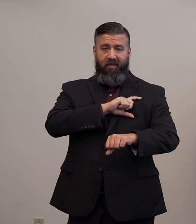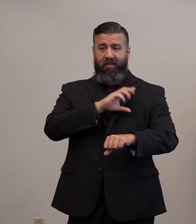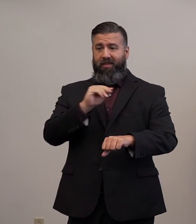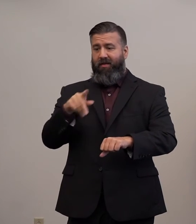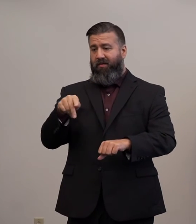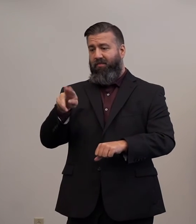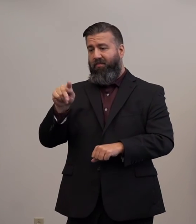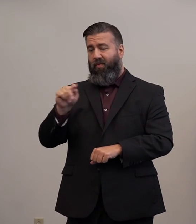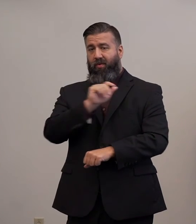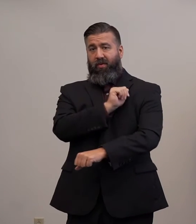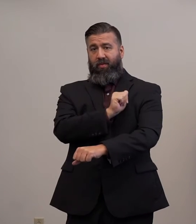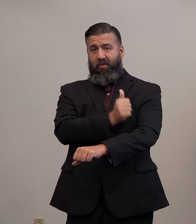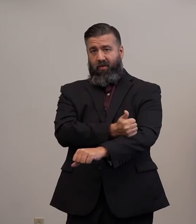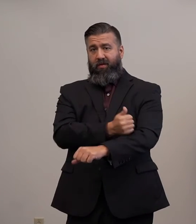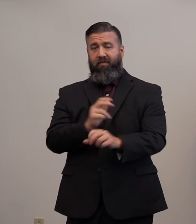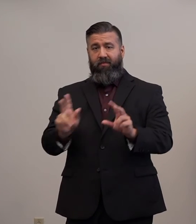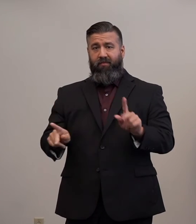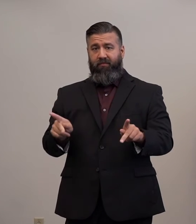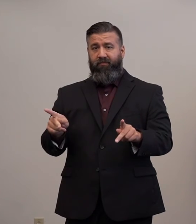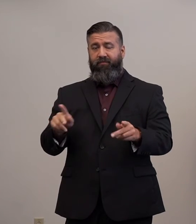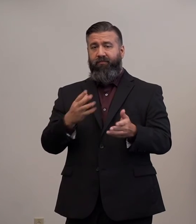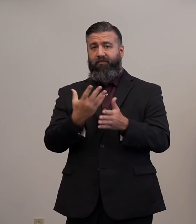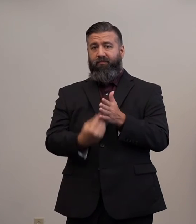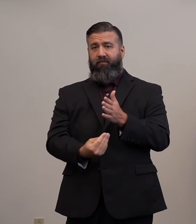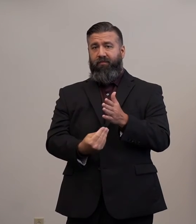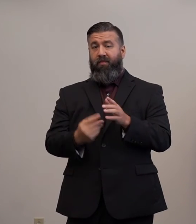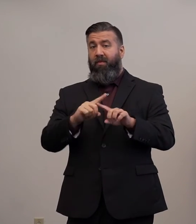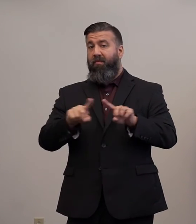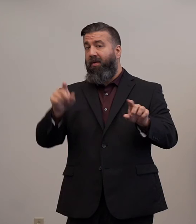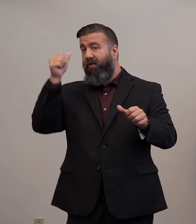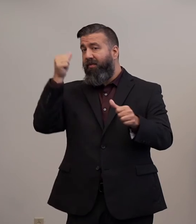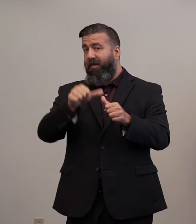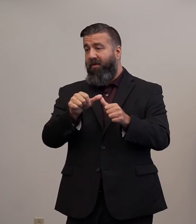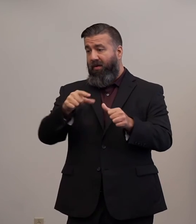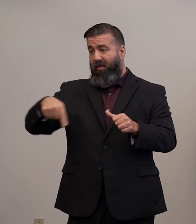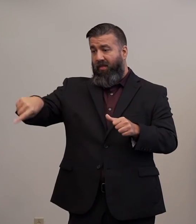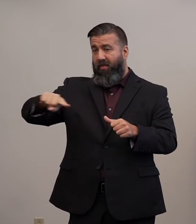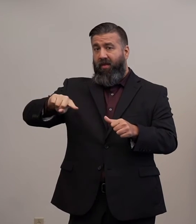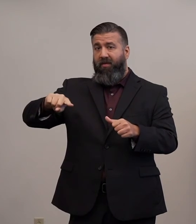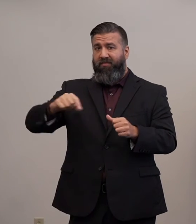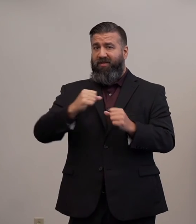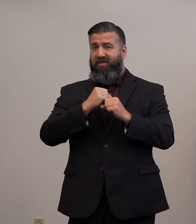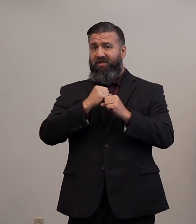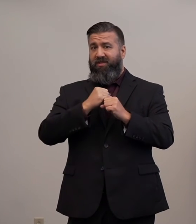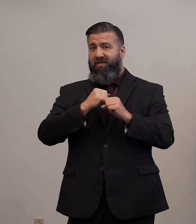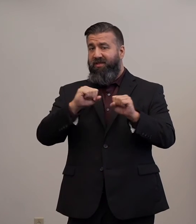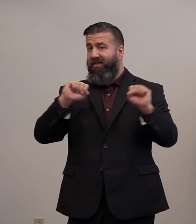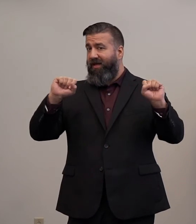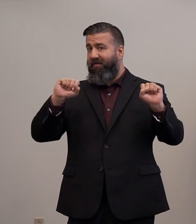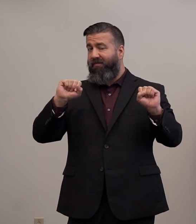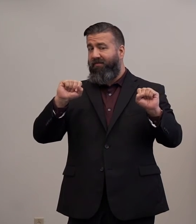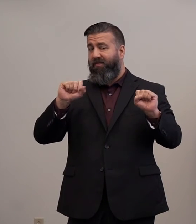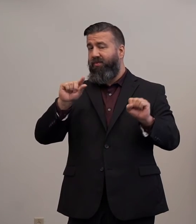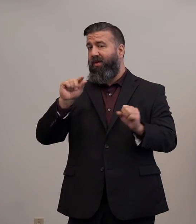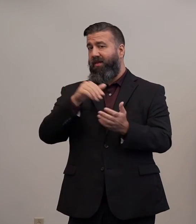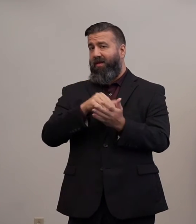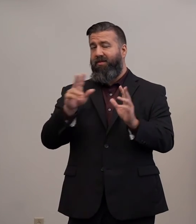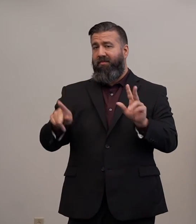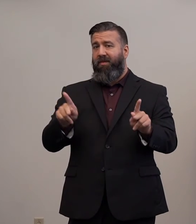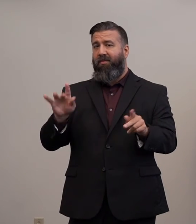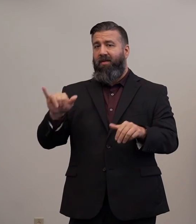the one thing to remember is they saved over 20,000 people that day. And because of their heroism and